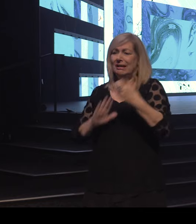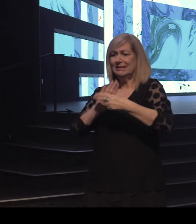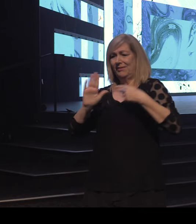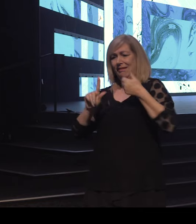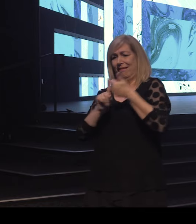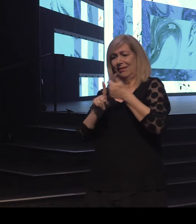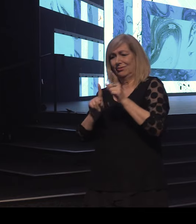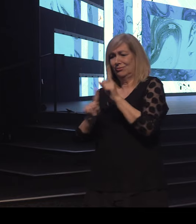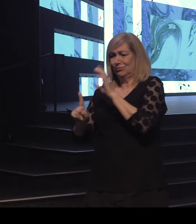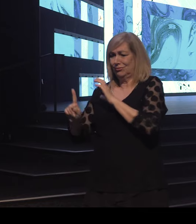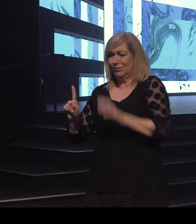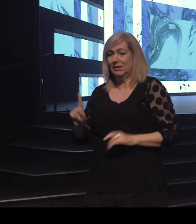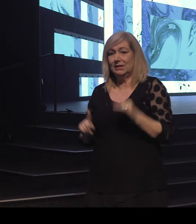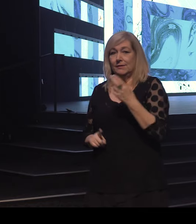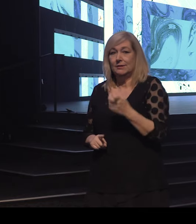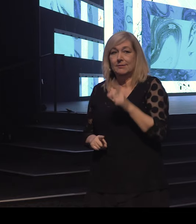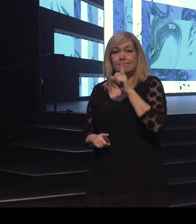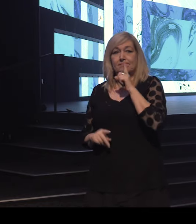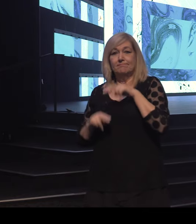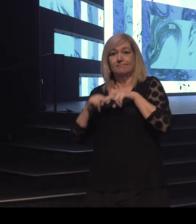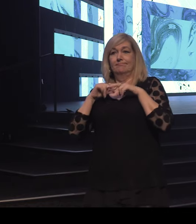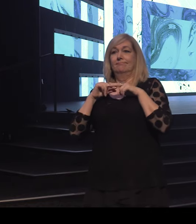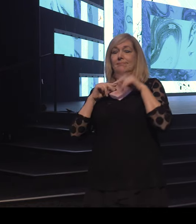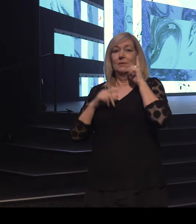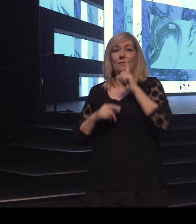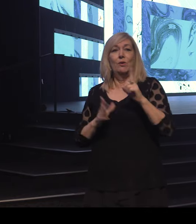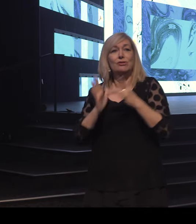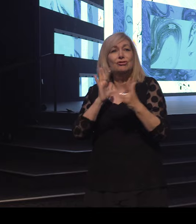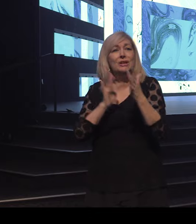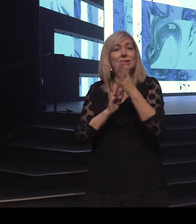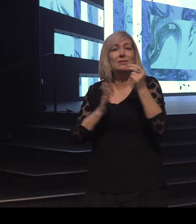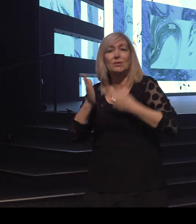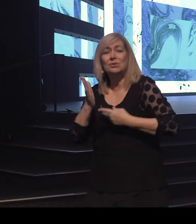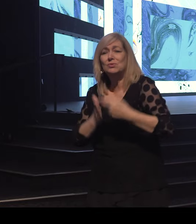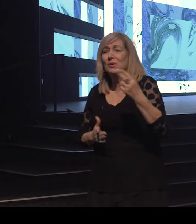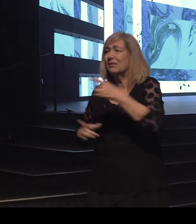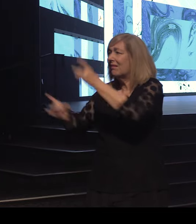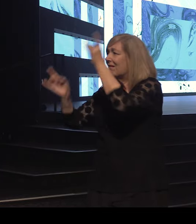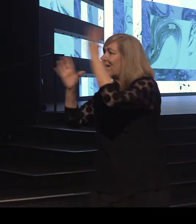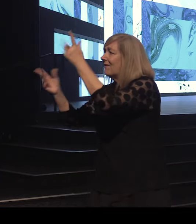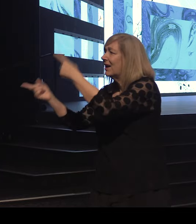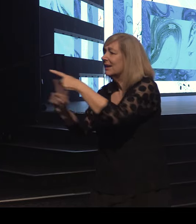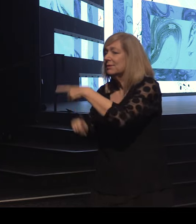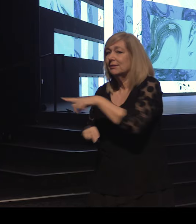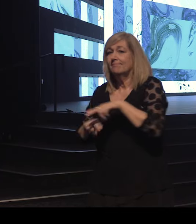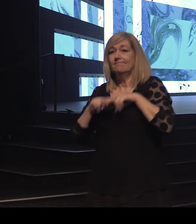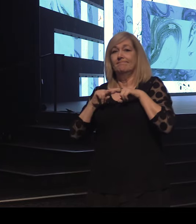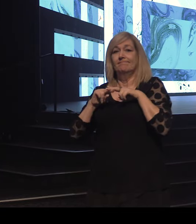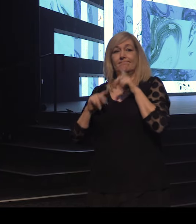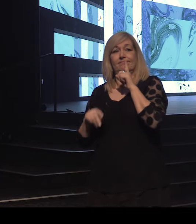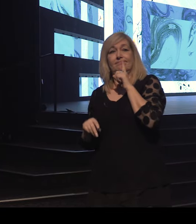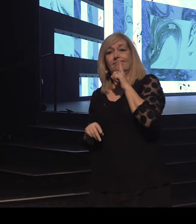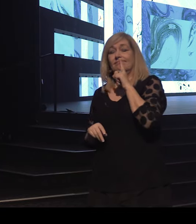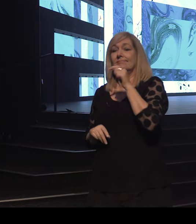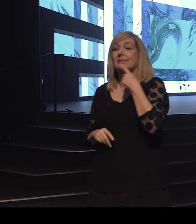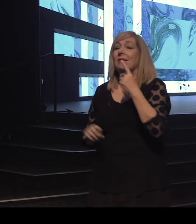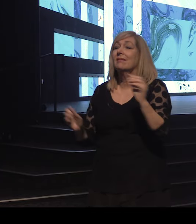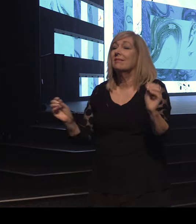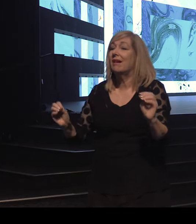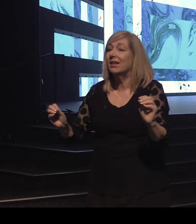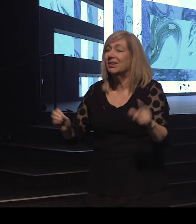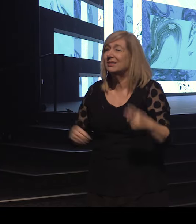asked herself, if she wouldn't stand up for Jesus and for truth in the darkest hours of her nation? The Nazi reign